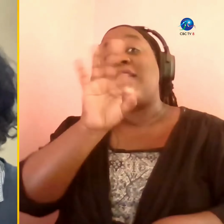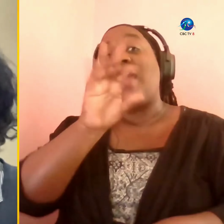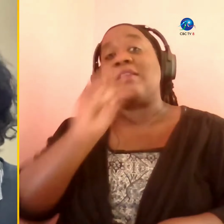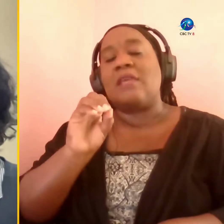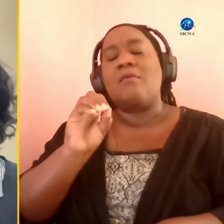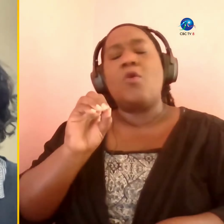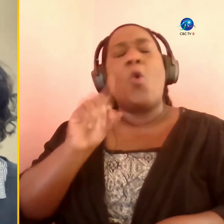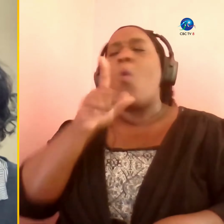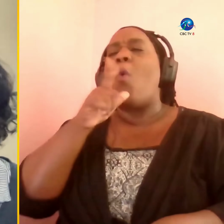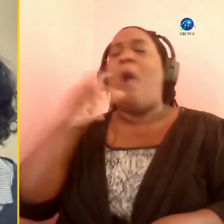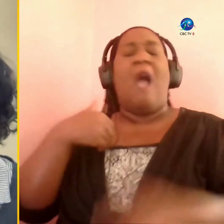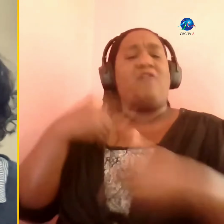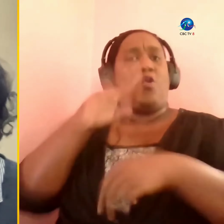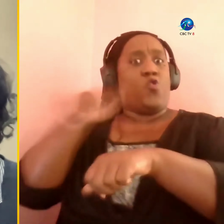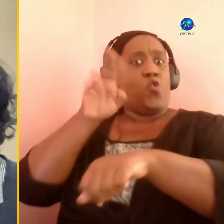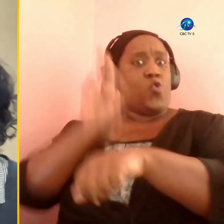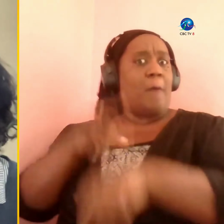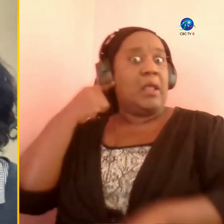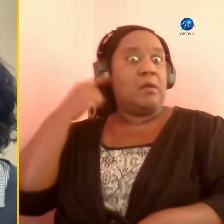not the norm.